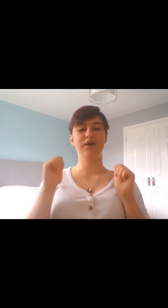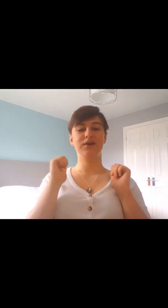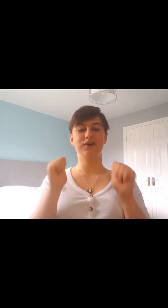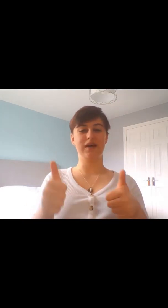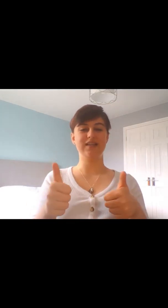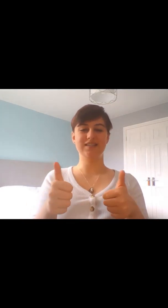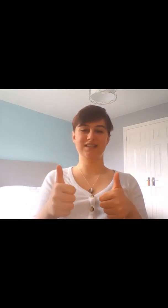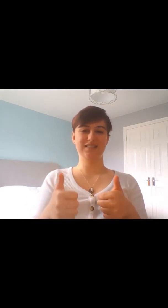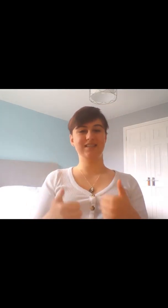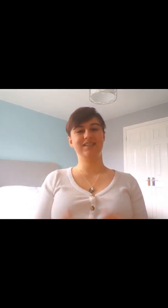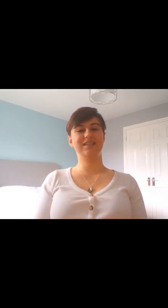great,